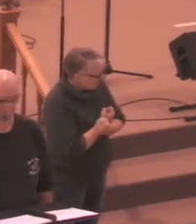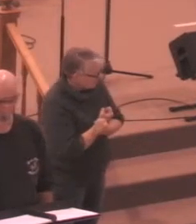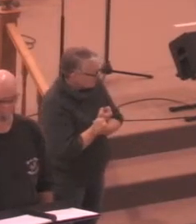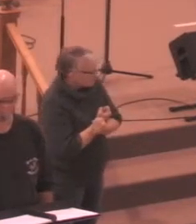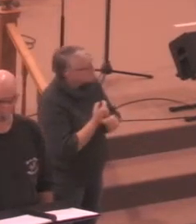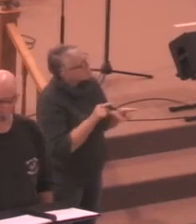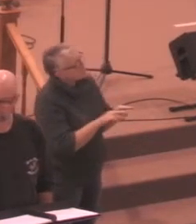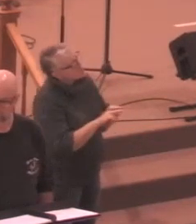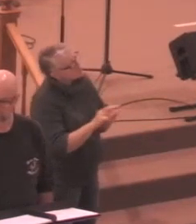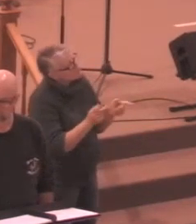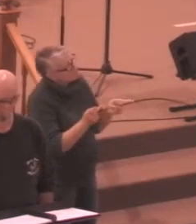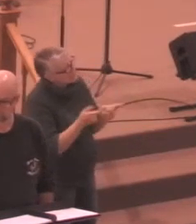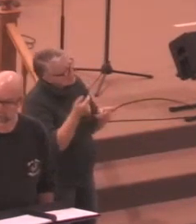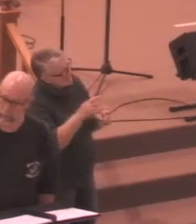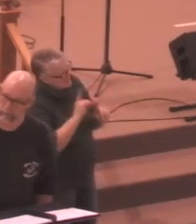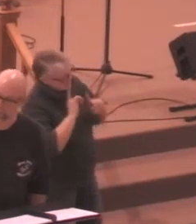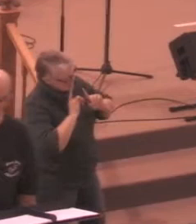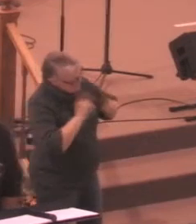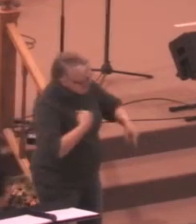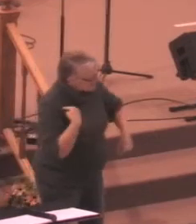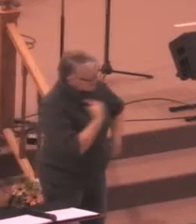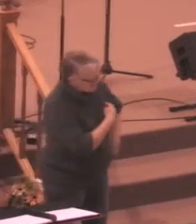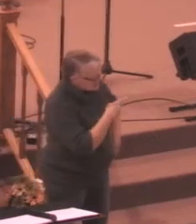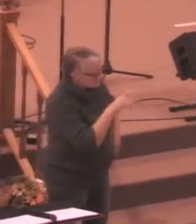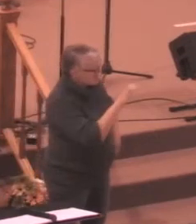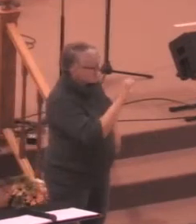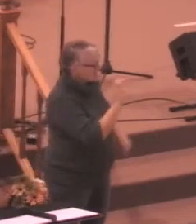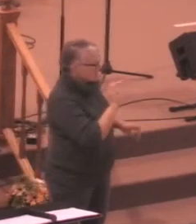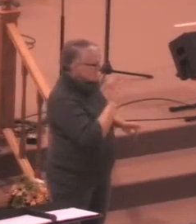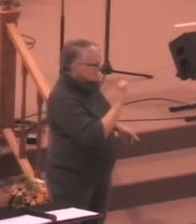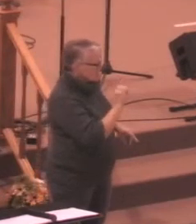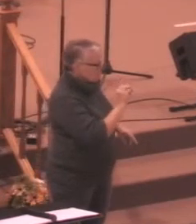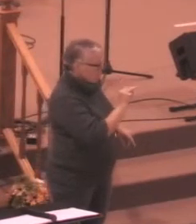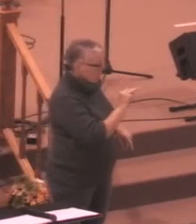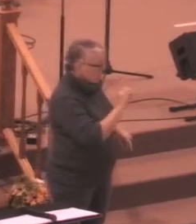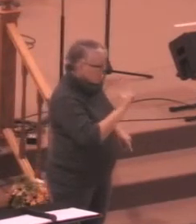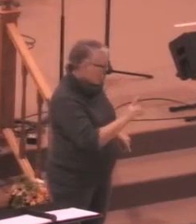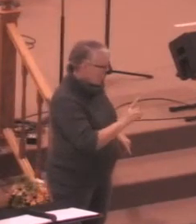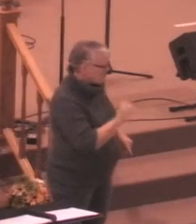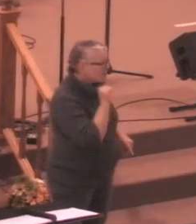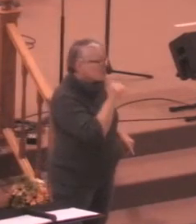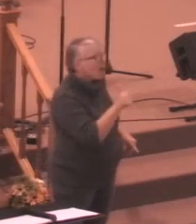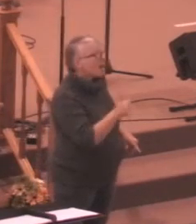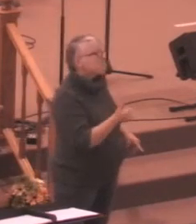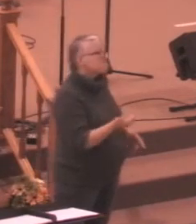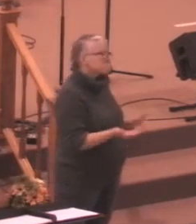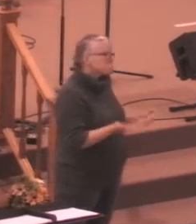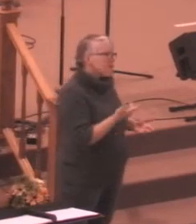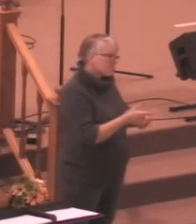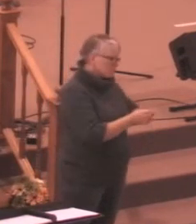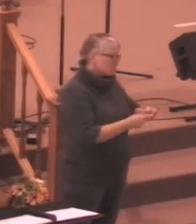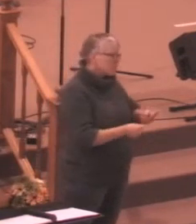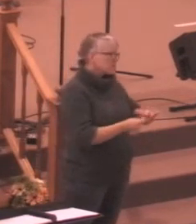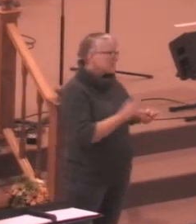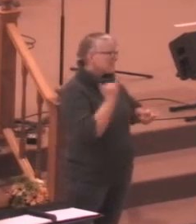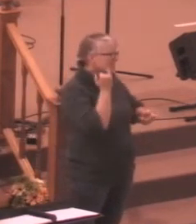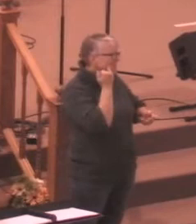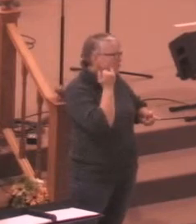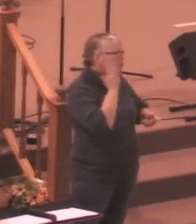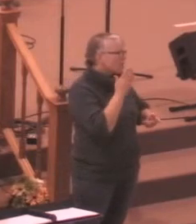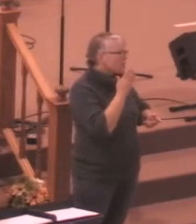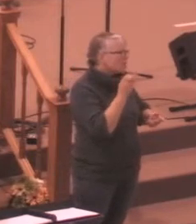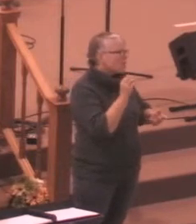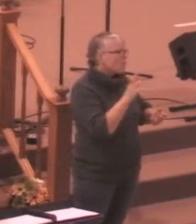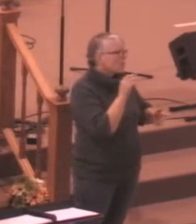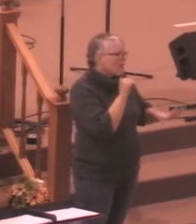us to love. And so a command is not a maybe you can or maybe you can't. Well, you can